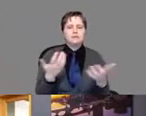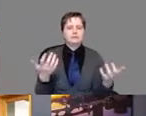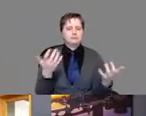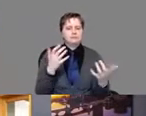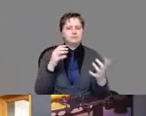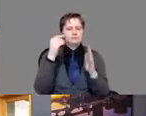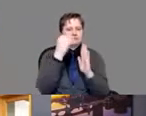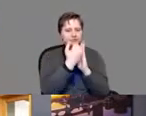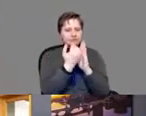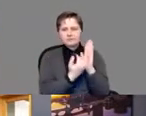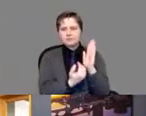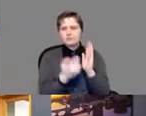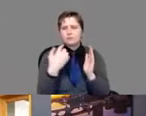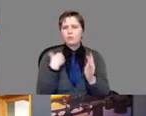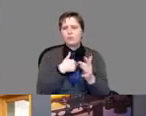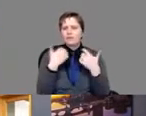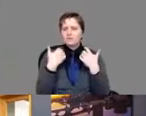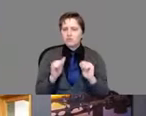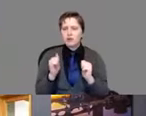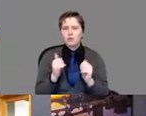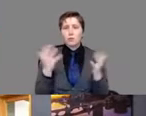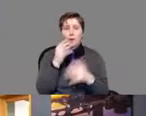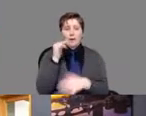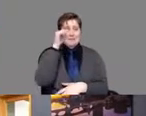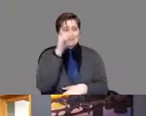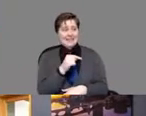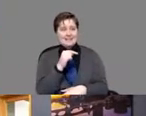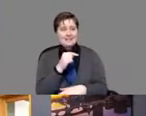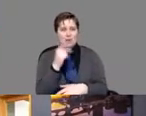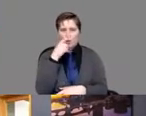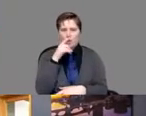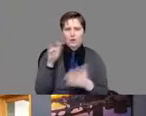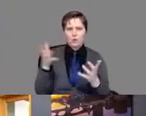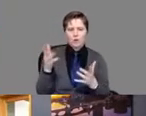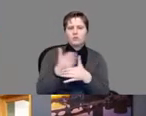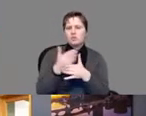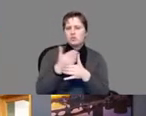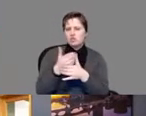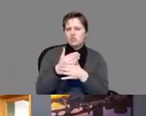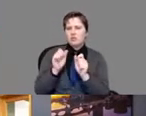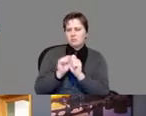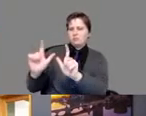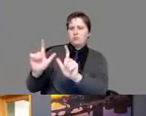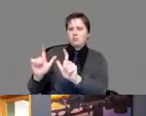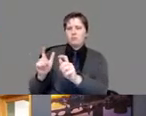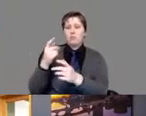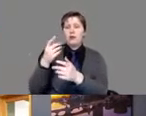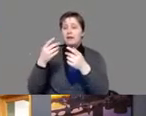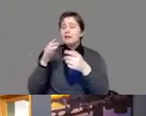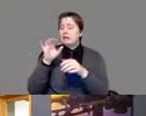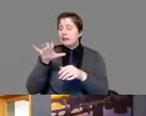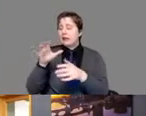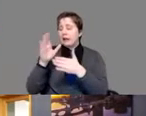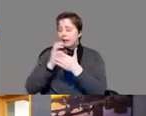And so we've tried to take, what that has looked like and shared that on the site, both on the event calendar. But I